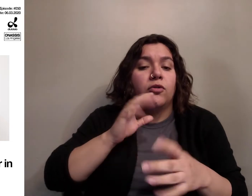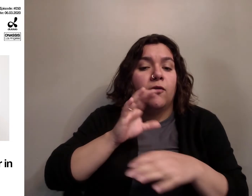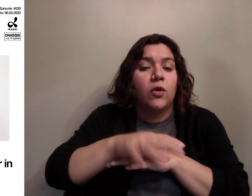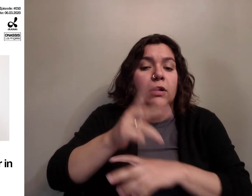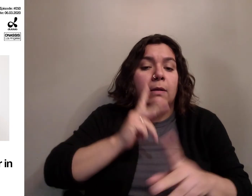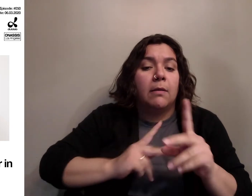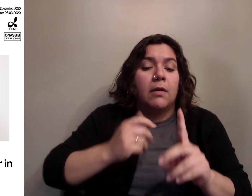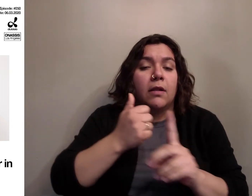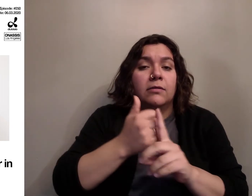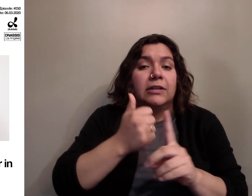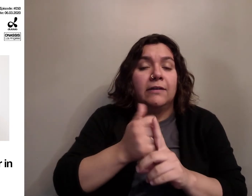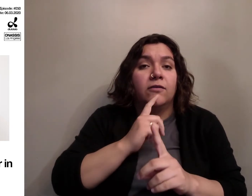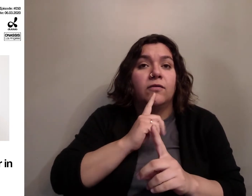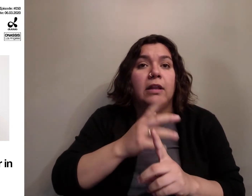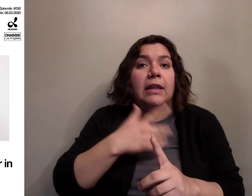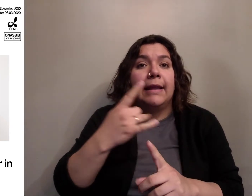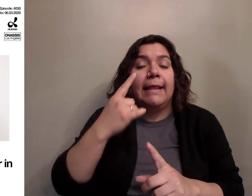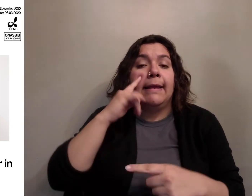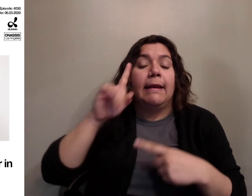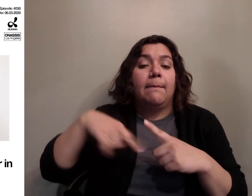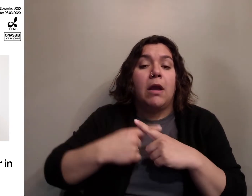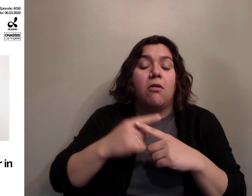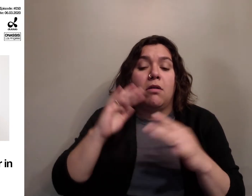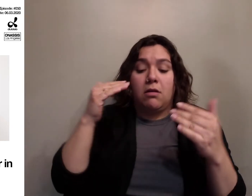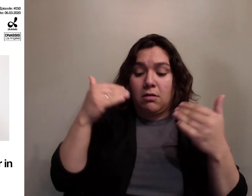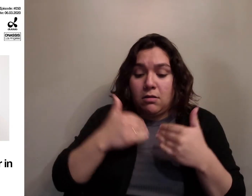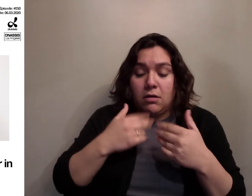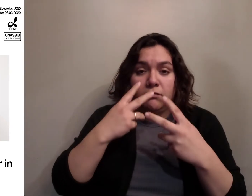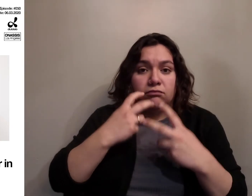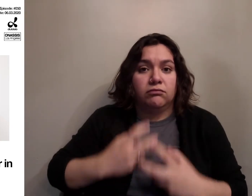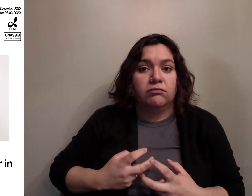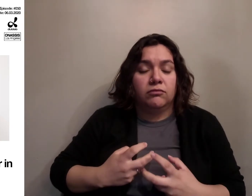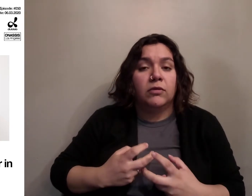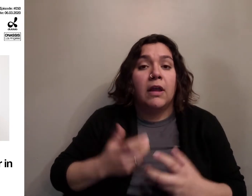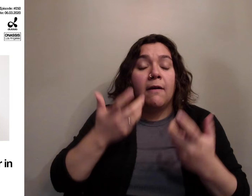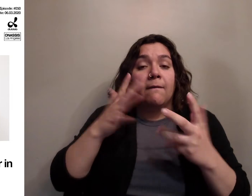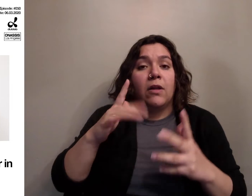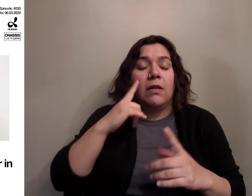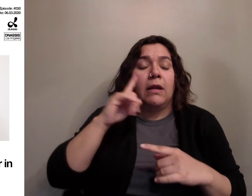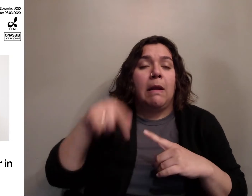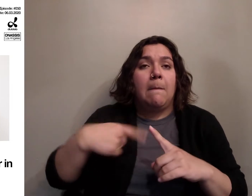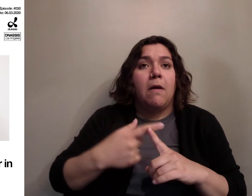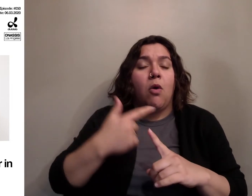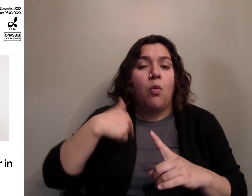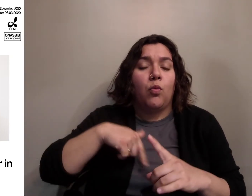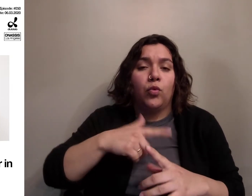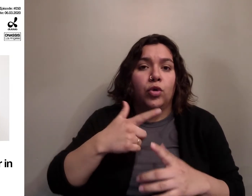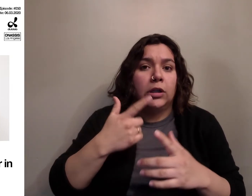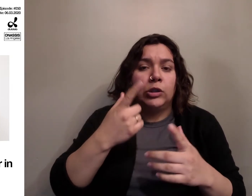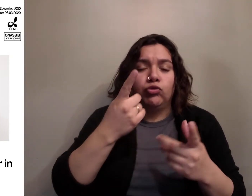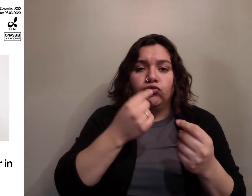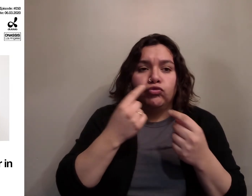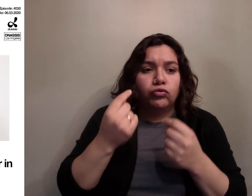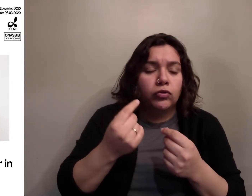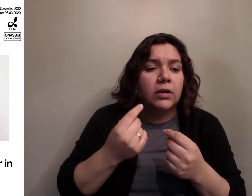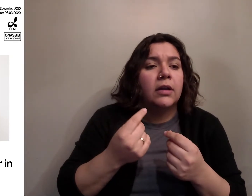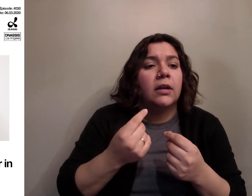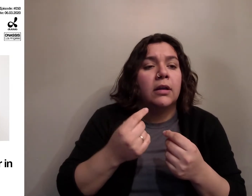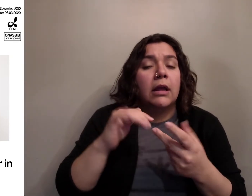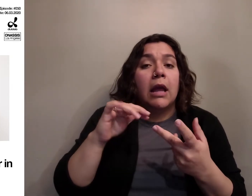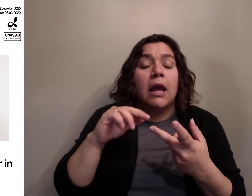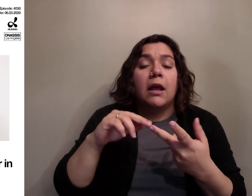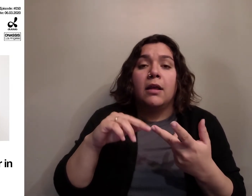so I think poetry forces people to really take a deep look inward and then make an assessment